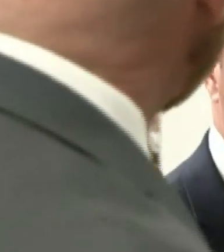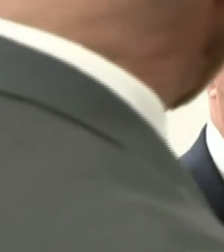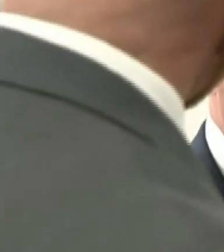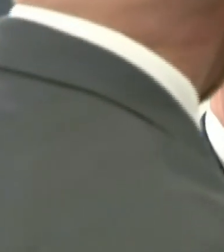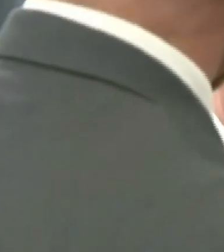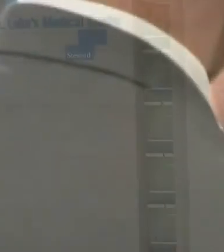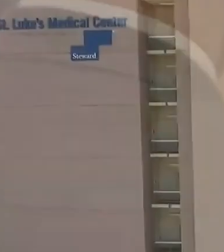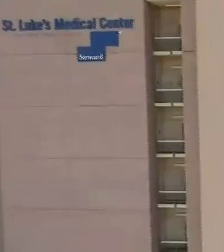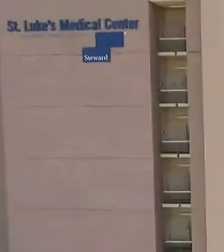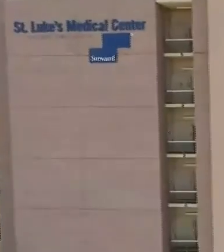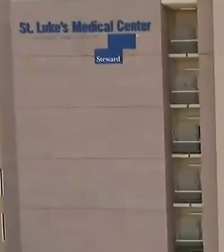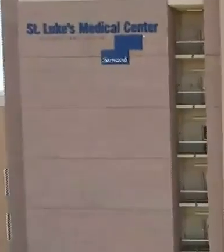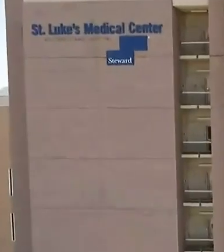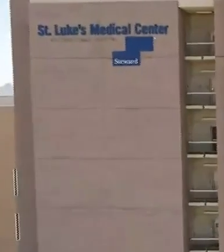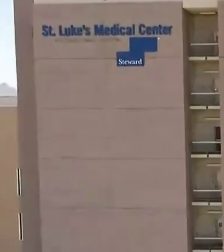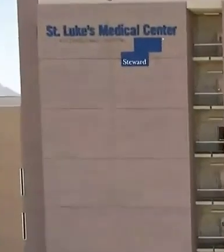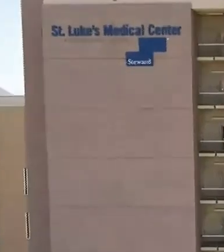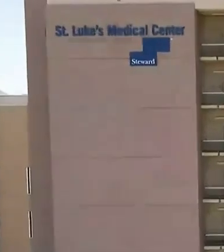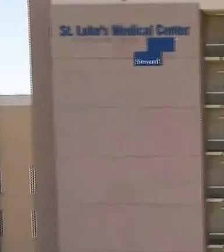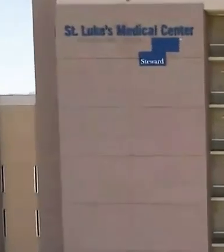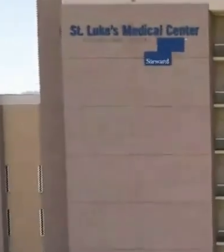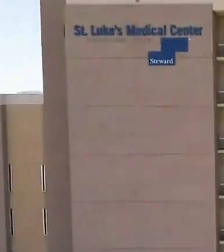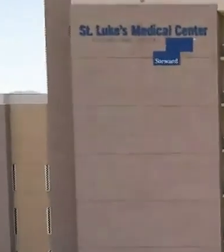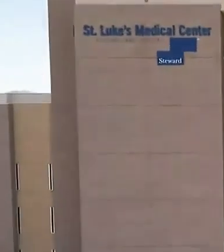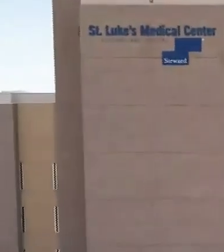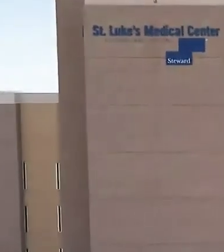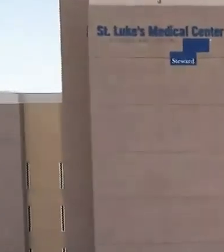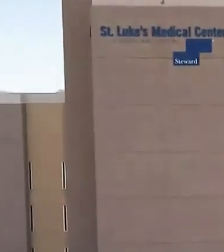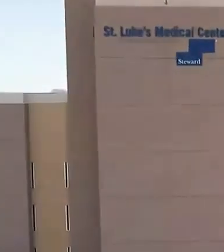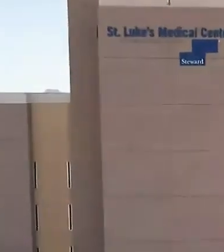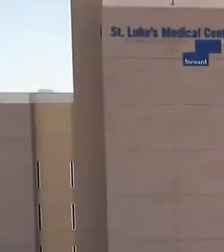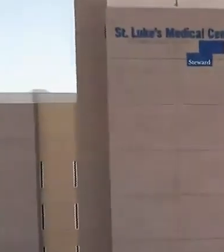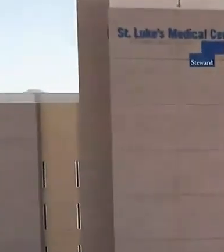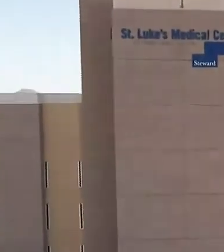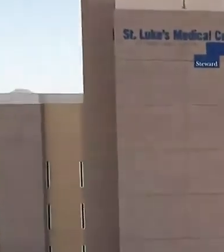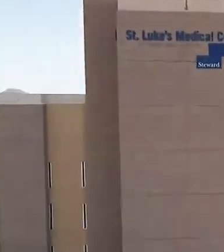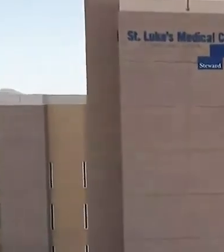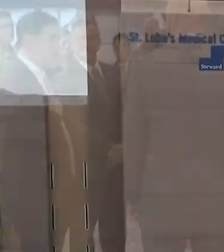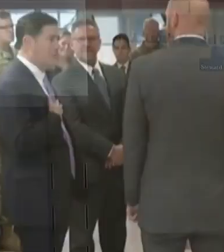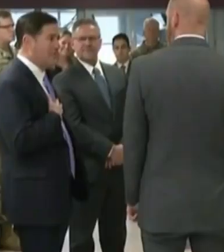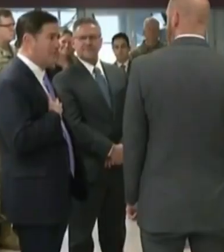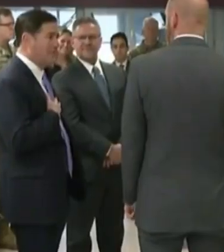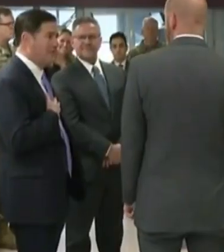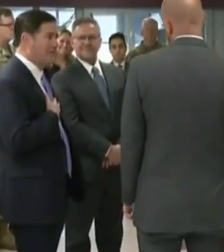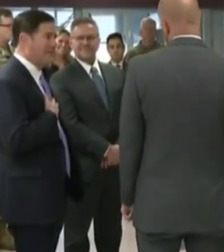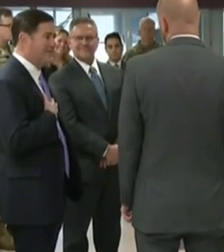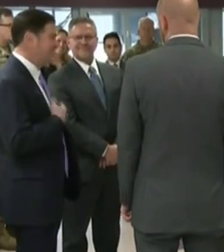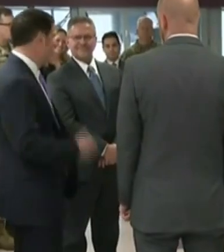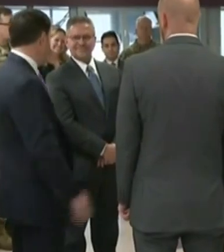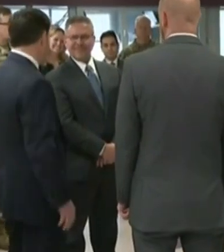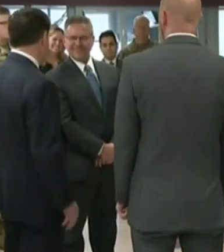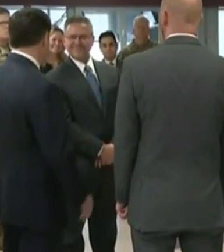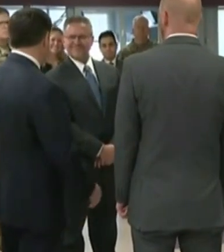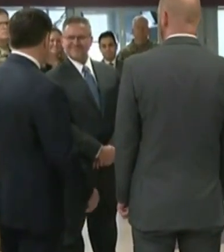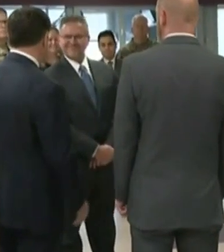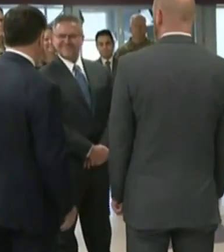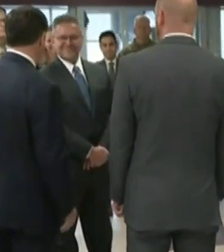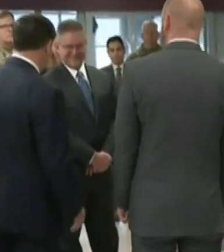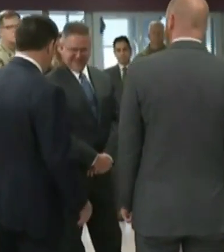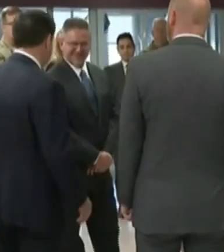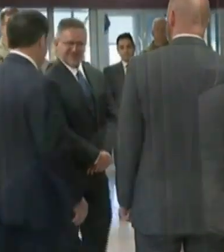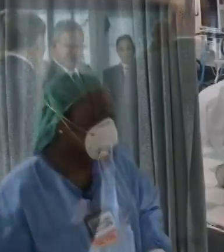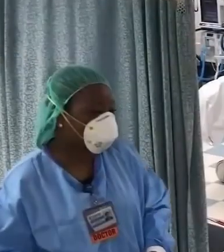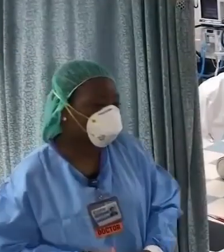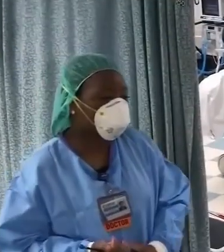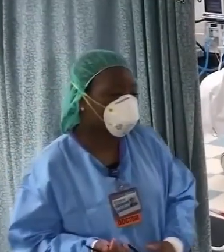Corps of Engineers. The hospital was closed 5 months ago because of a lack of patients. Now it's reopened because Arizona's